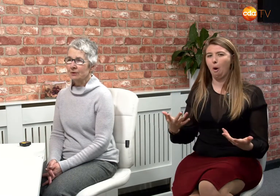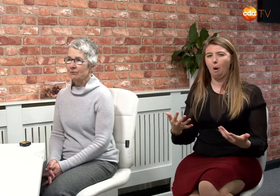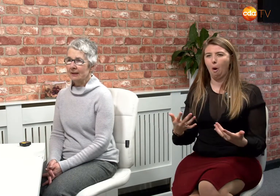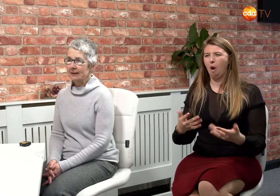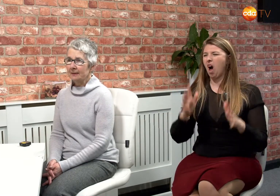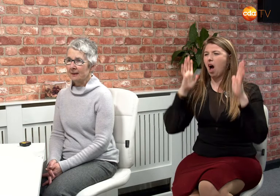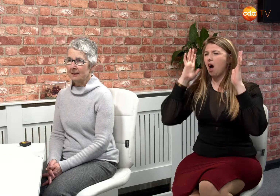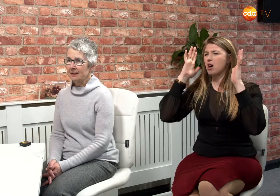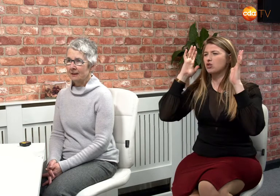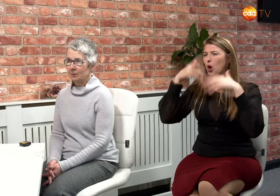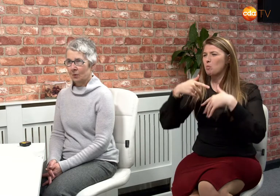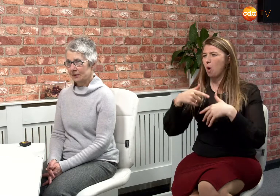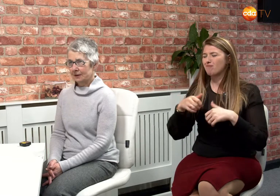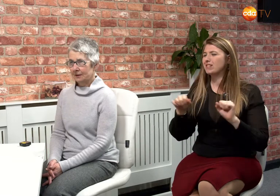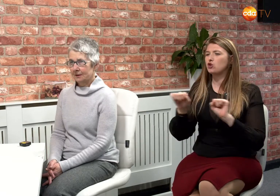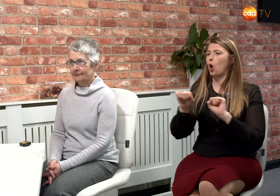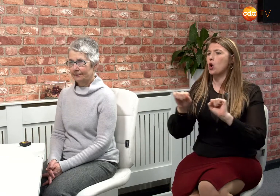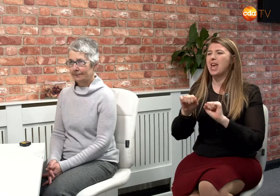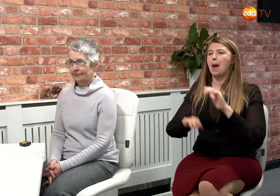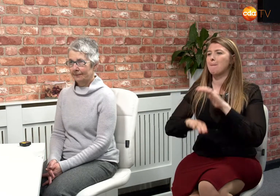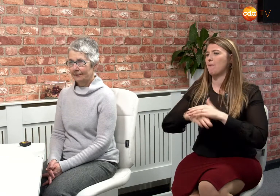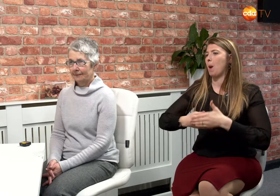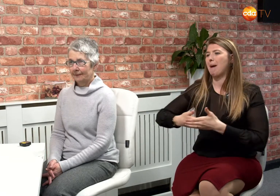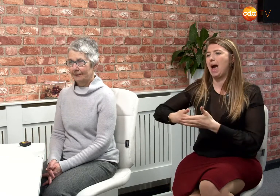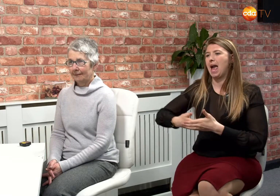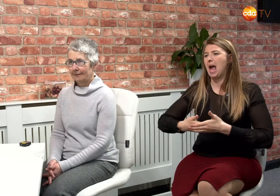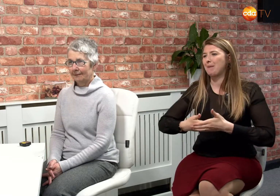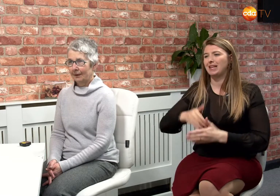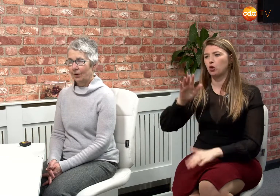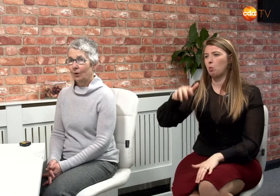worry, it wasn't really a baby yet, was it?